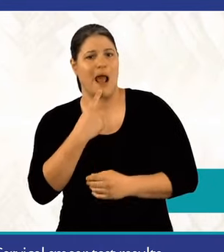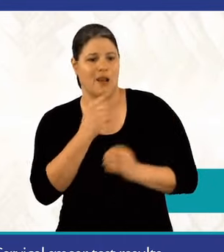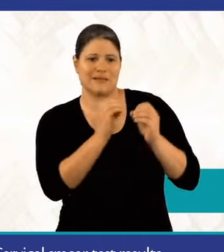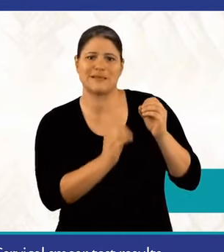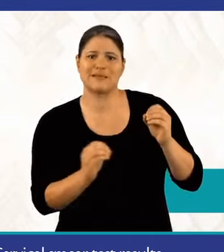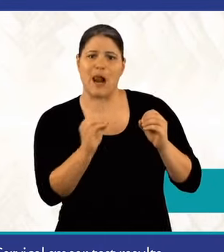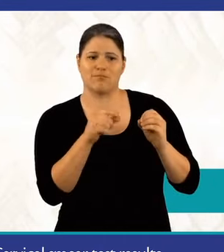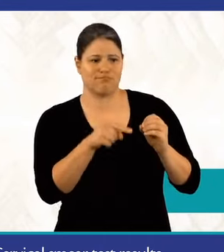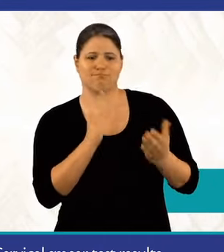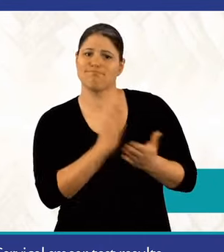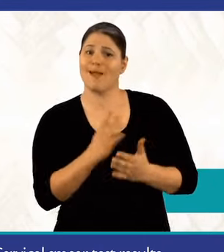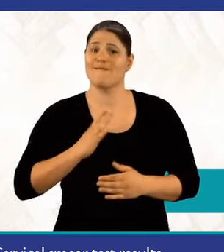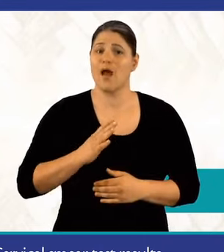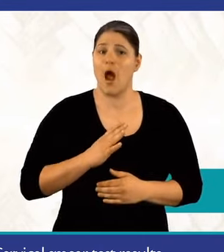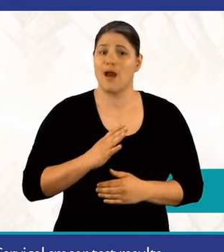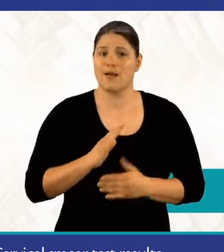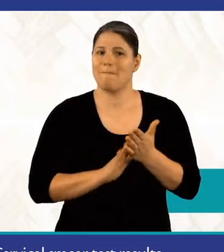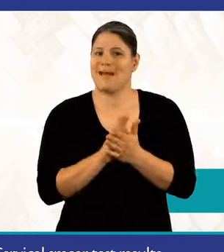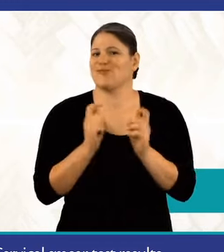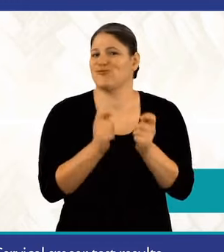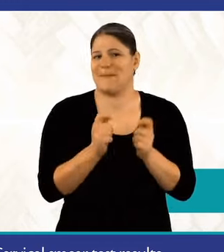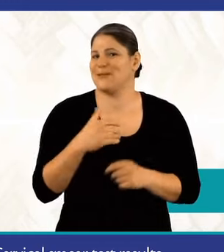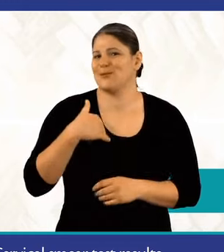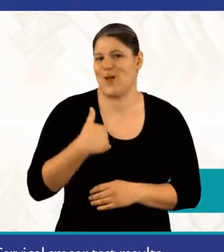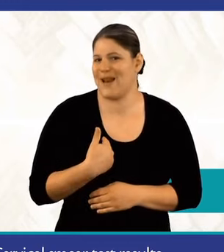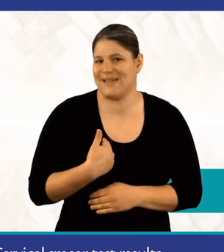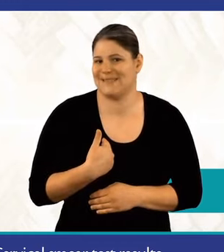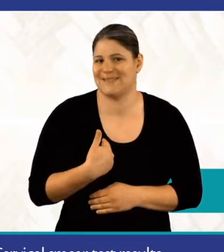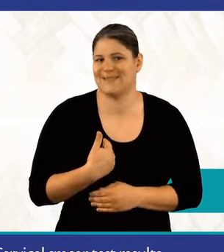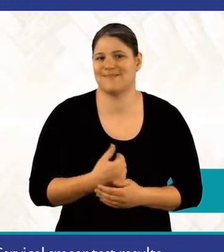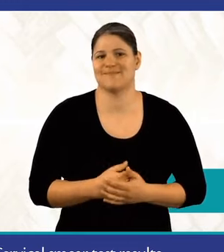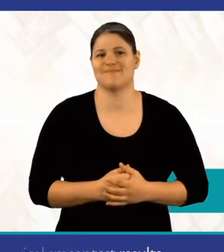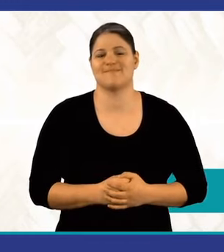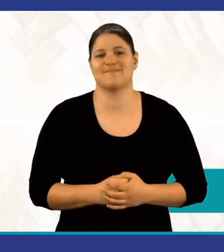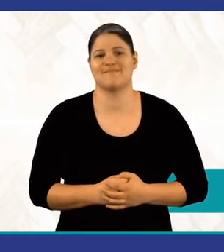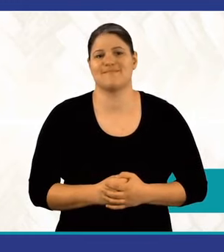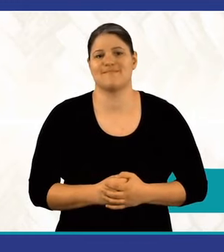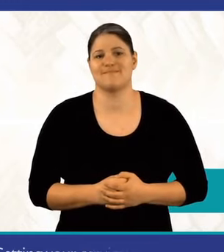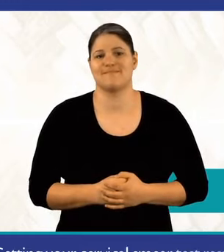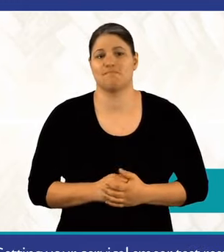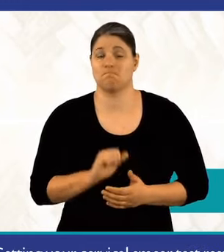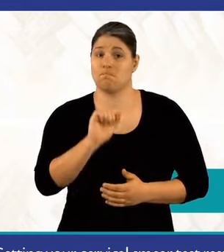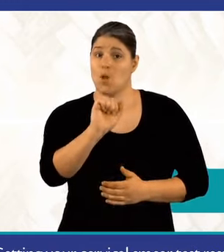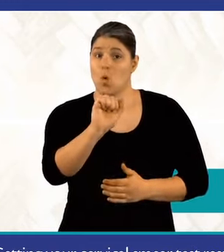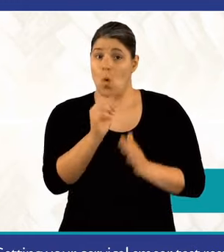The results from these tests may show there are no abnormal cells and no treatment may be needed.